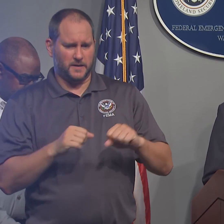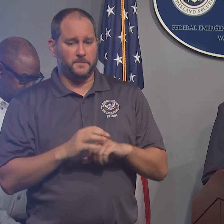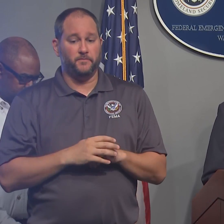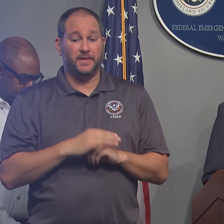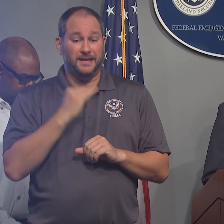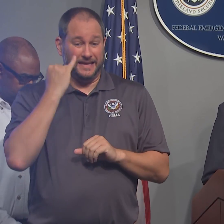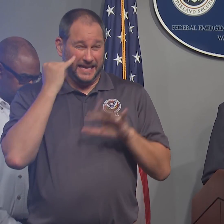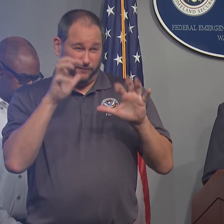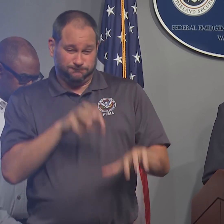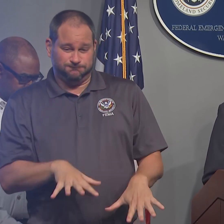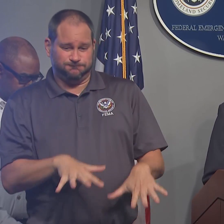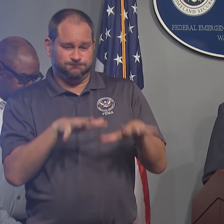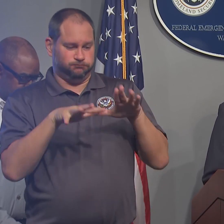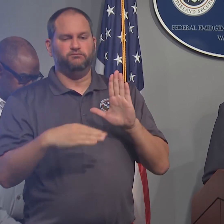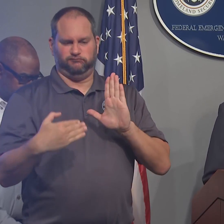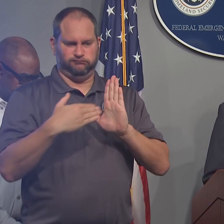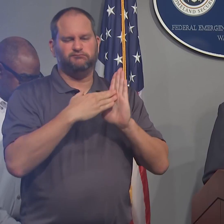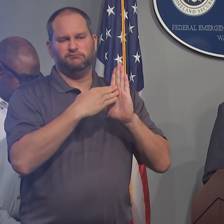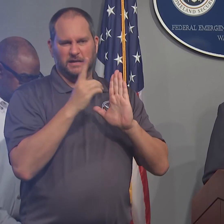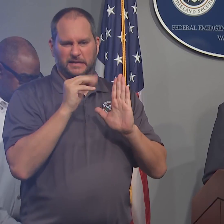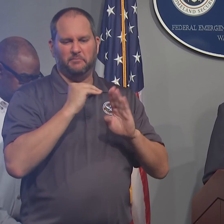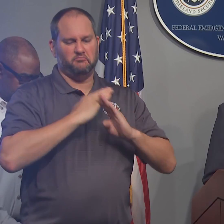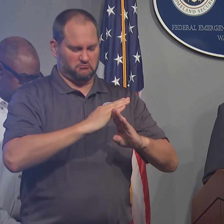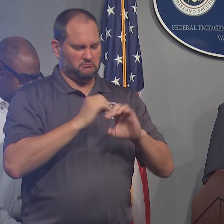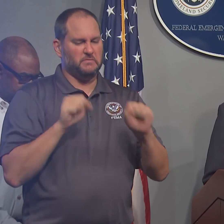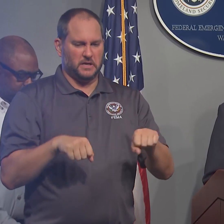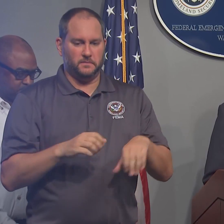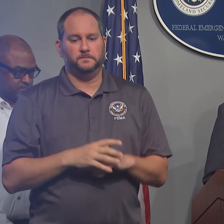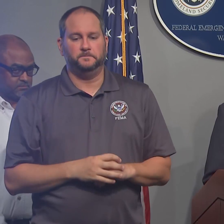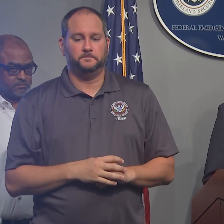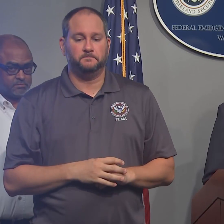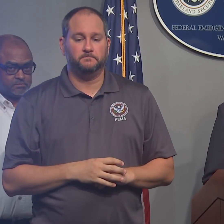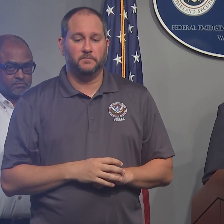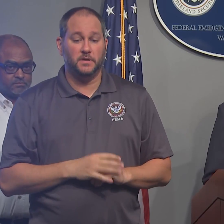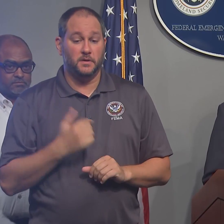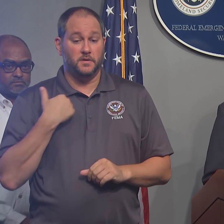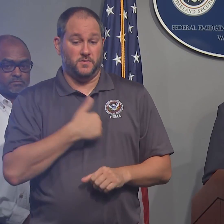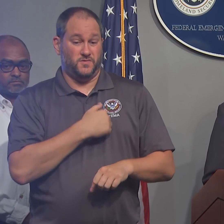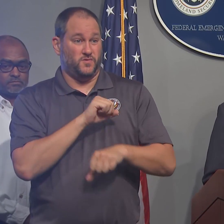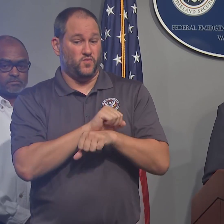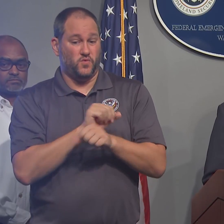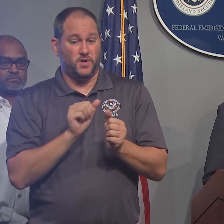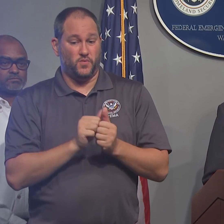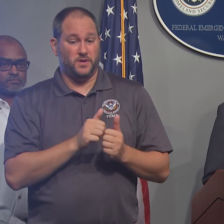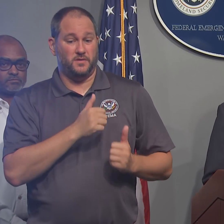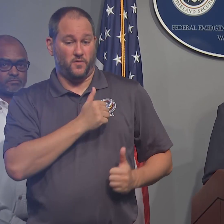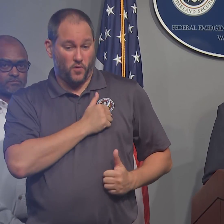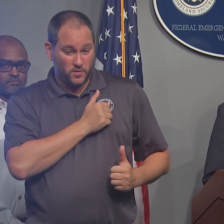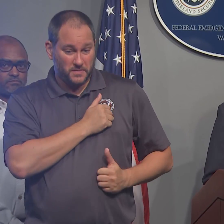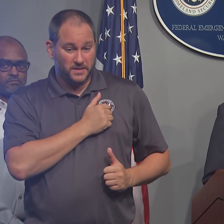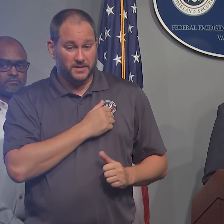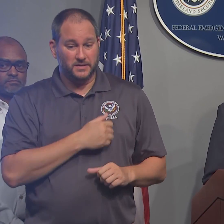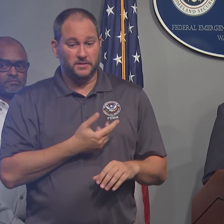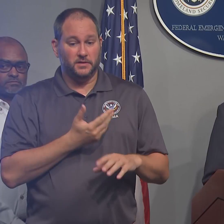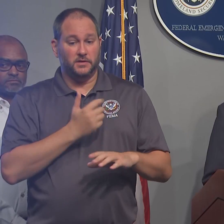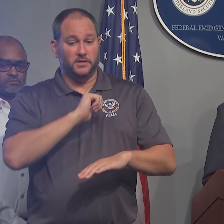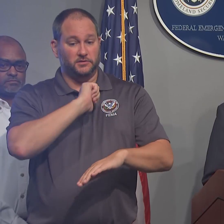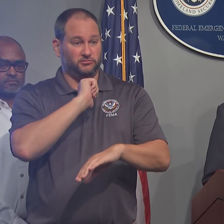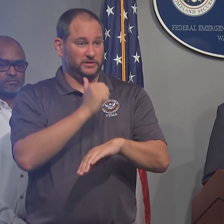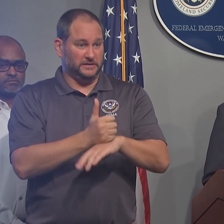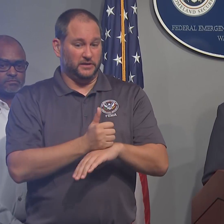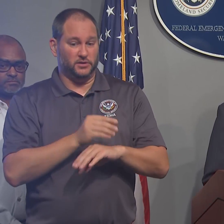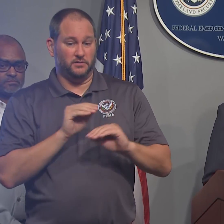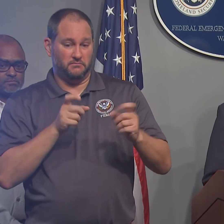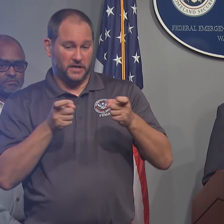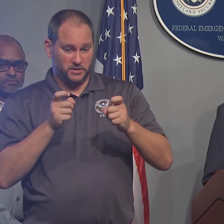from Florence. We're working with the Army's Installation Management Command to ensure that dams on Fort Bragg, North